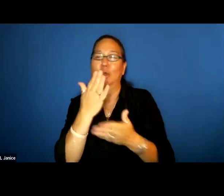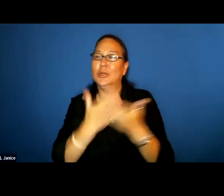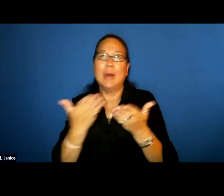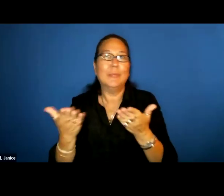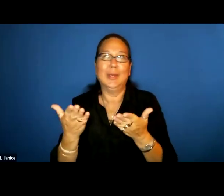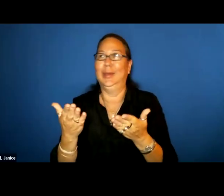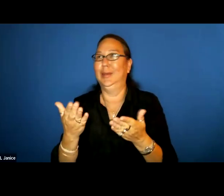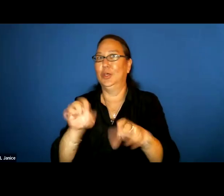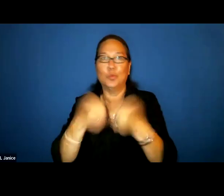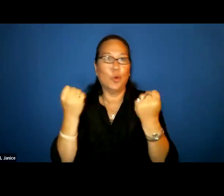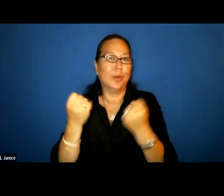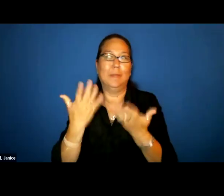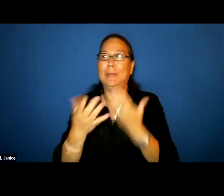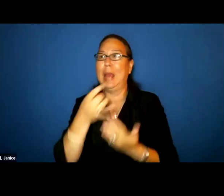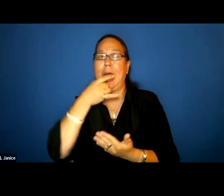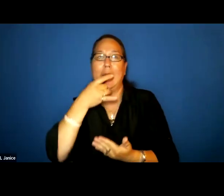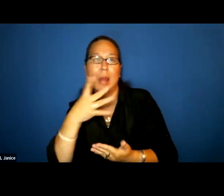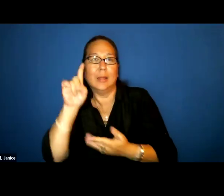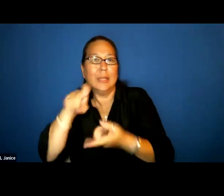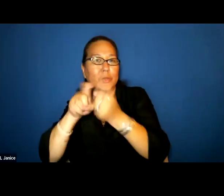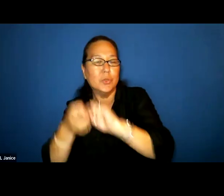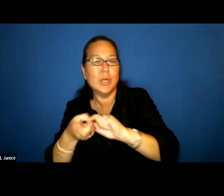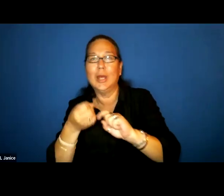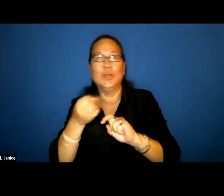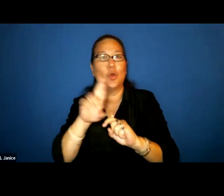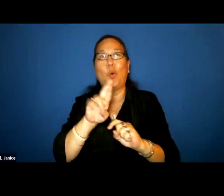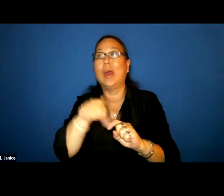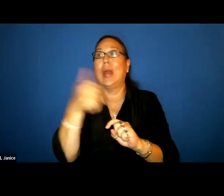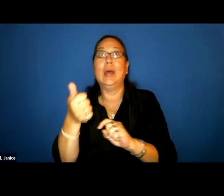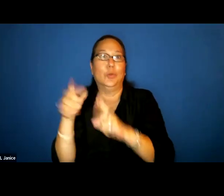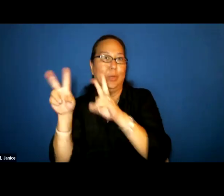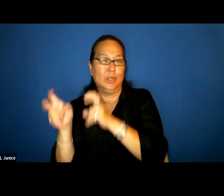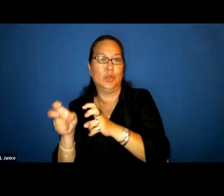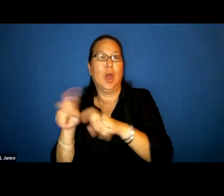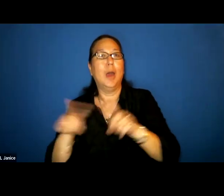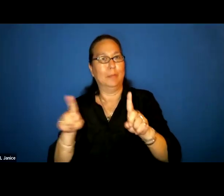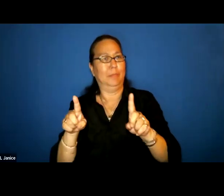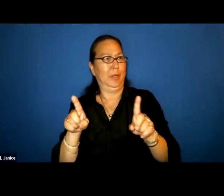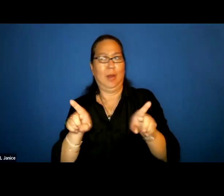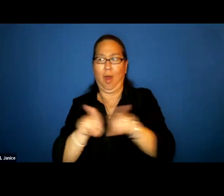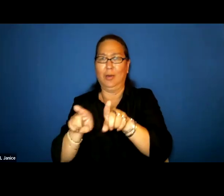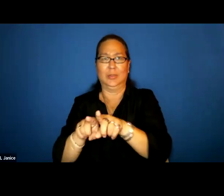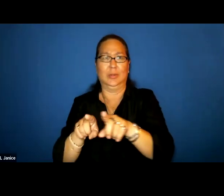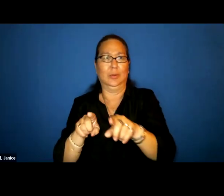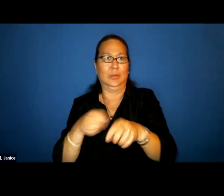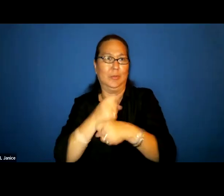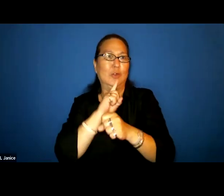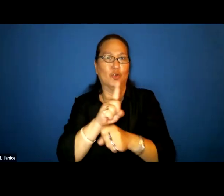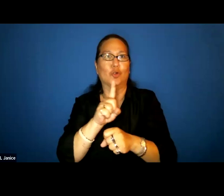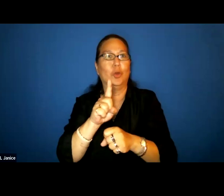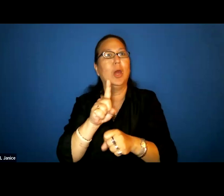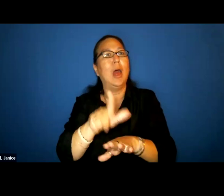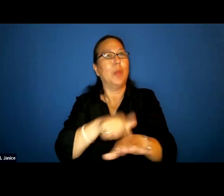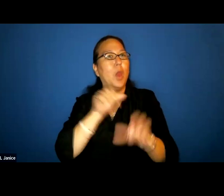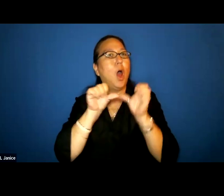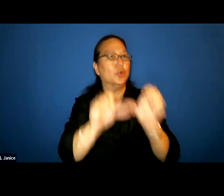or a light needs changing or some other issue, but also additionally finding ways to keep going on the fundamentals and the long term so that